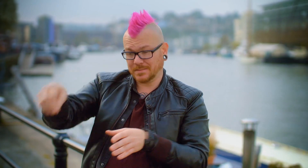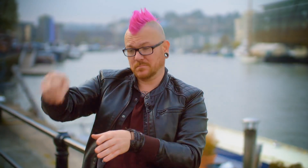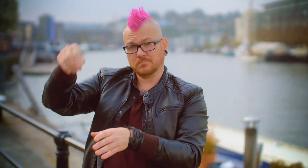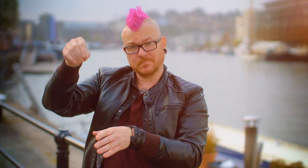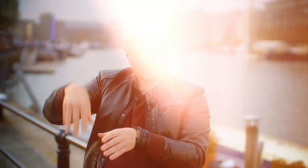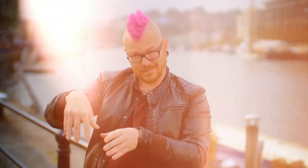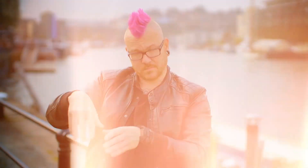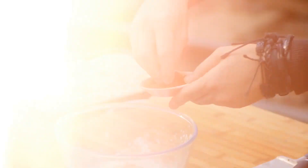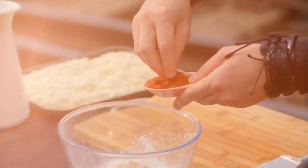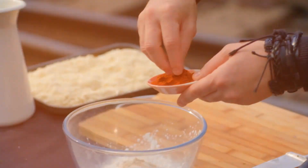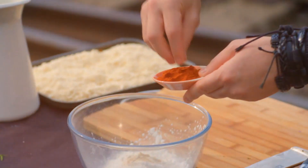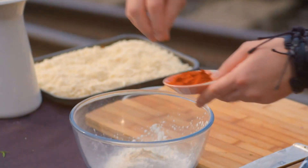just a pinch.